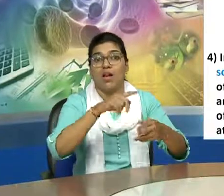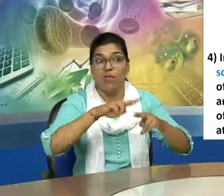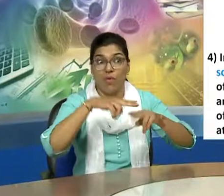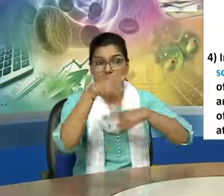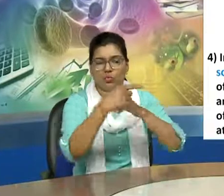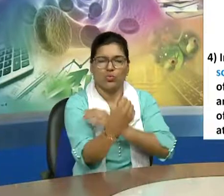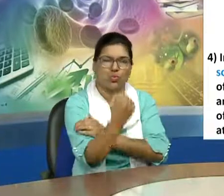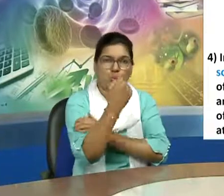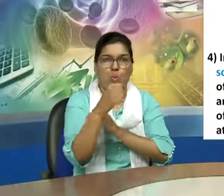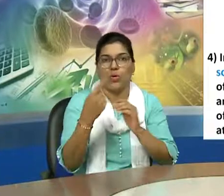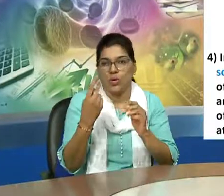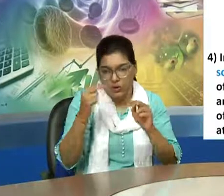non-renewable.